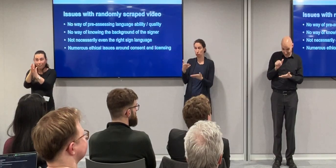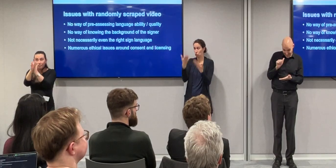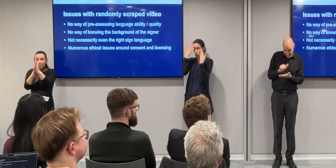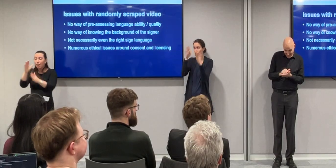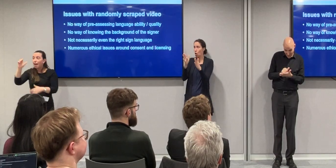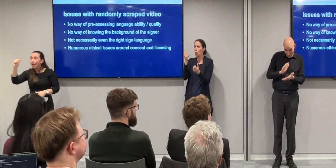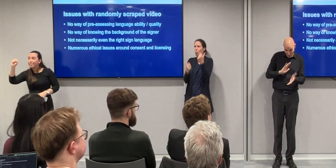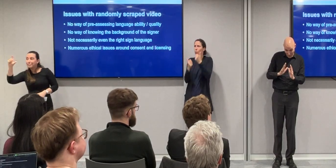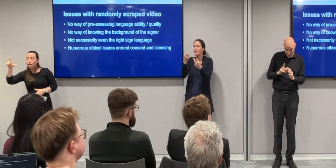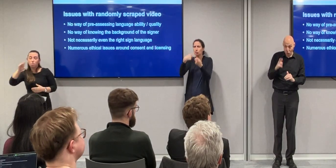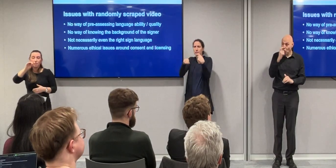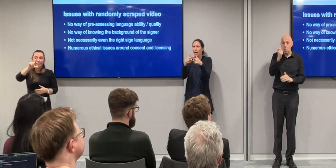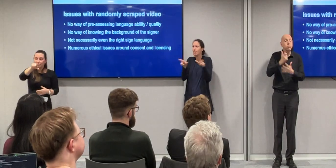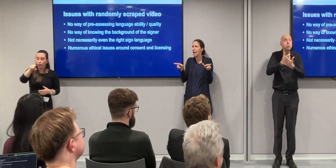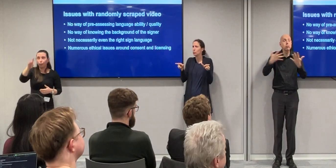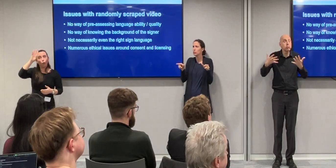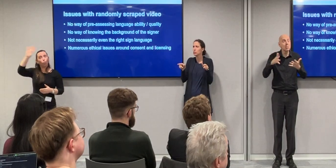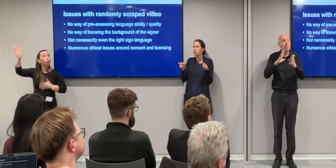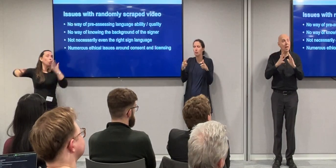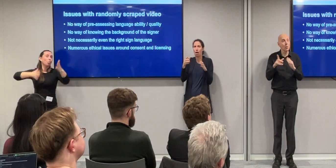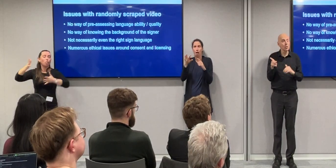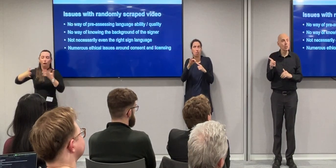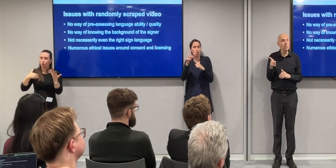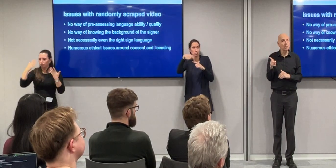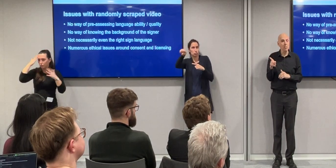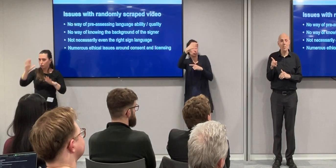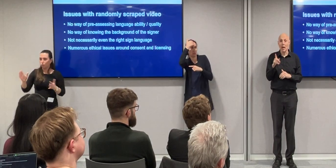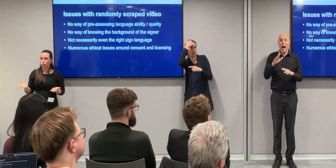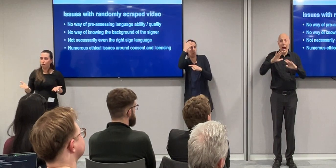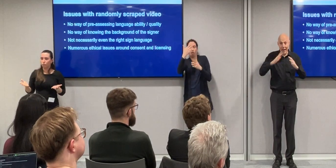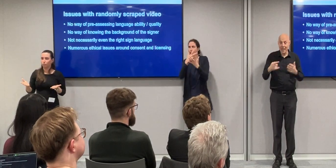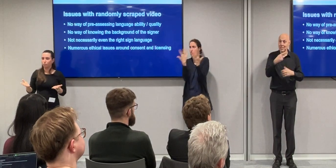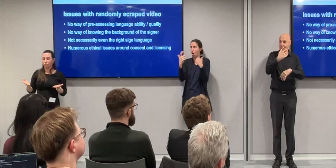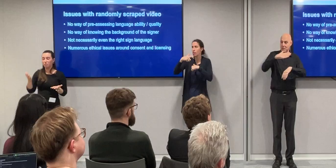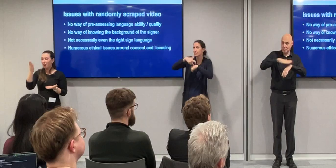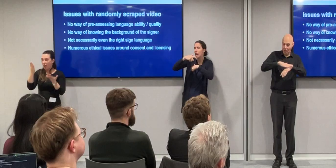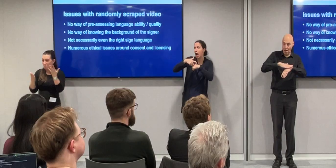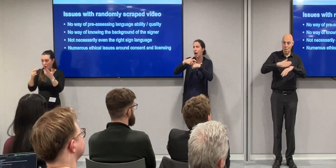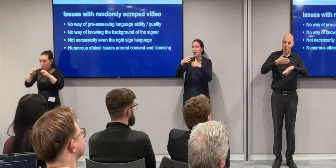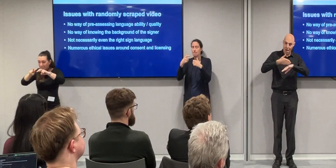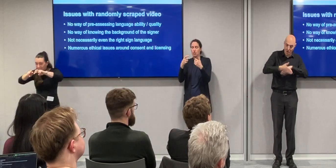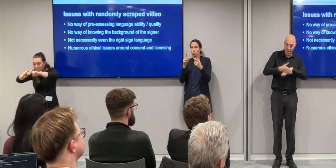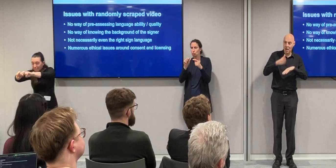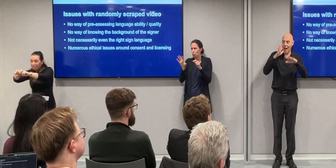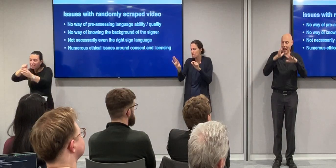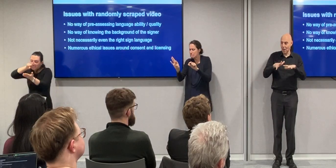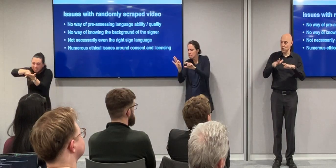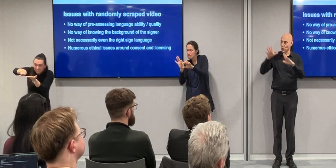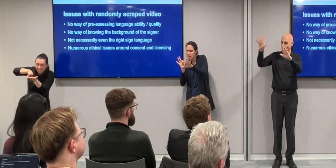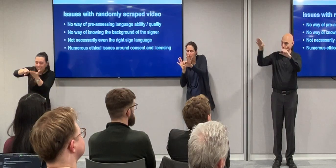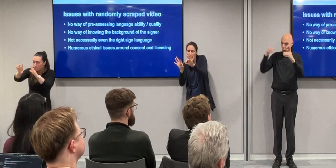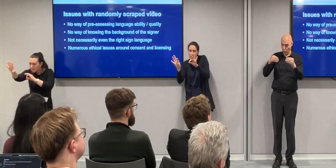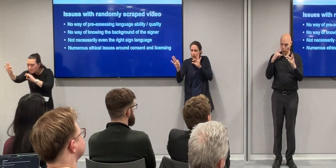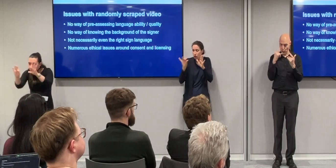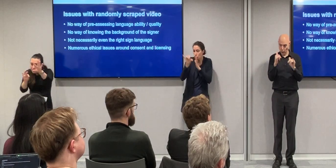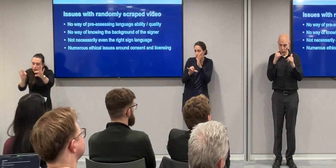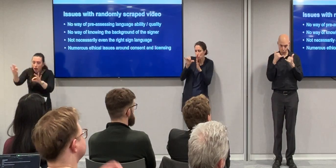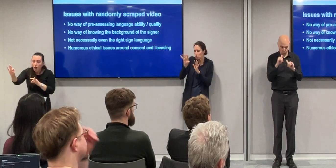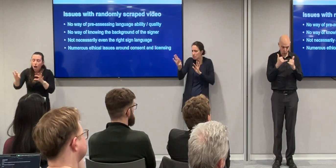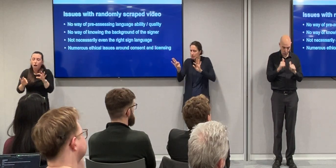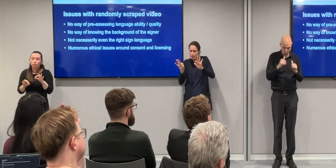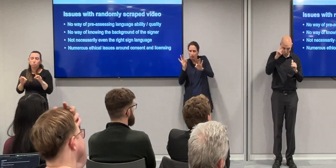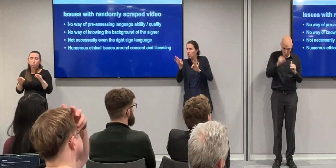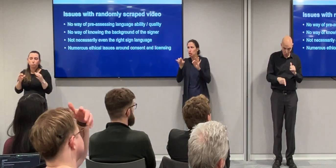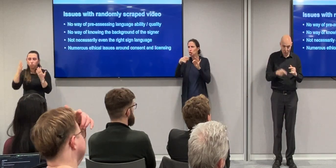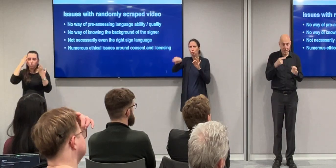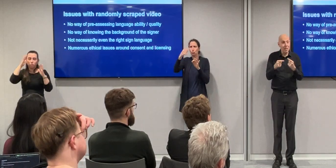It might be any sign language, unless you have, a lot of time and effort and money to spend on curation of this data. You don't quite know where